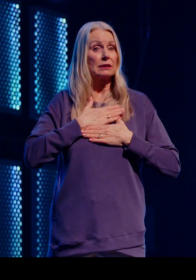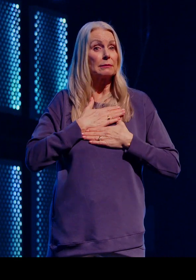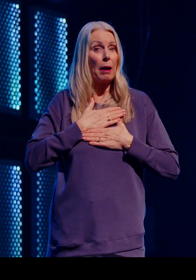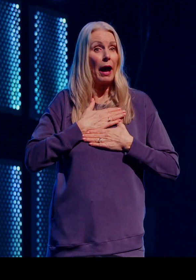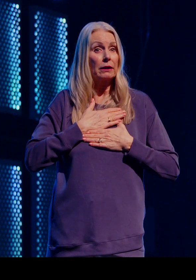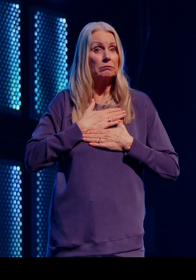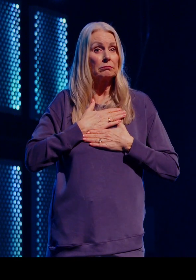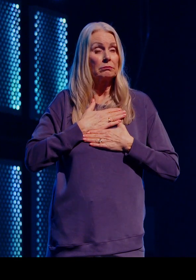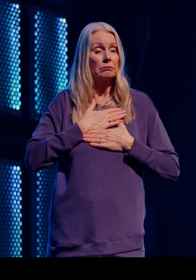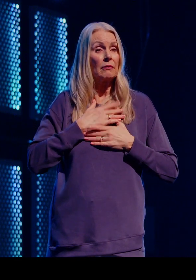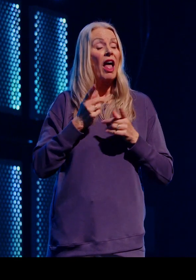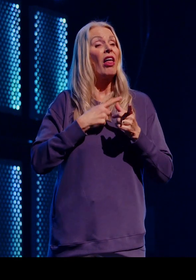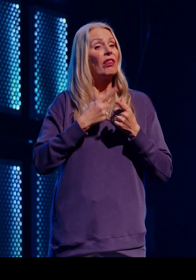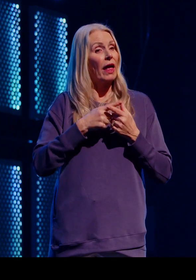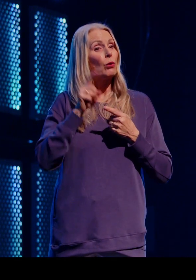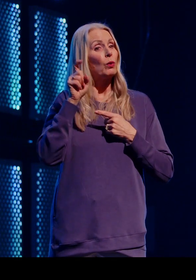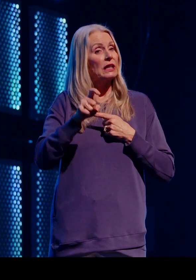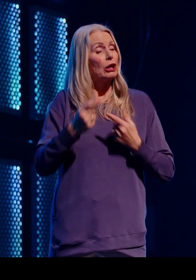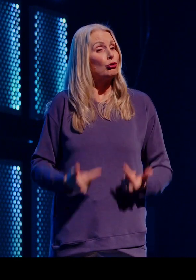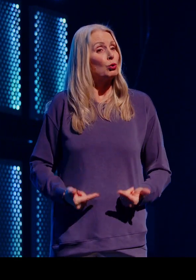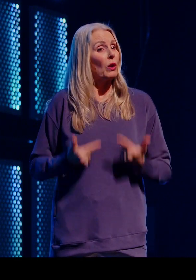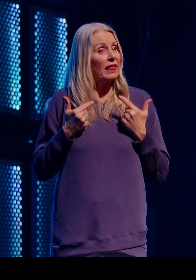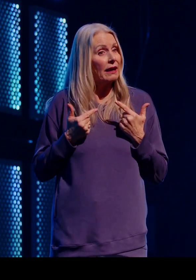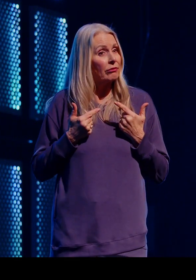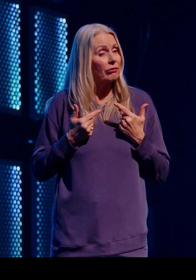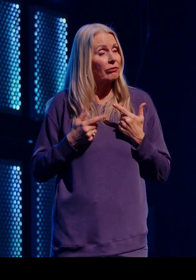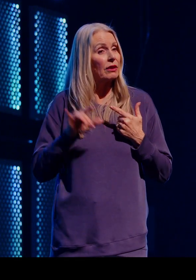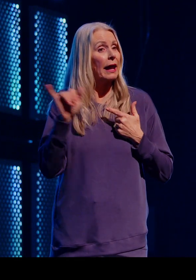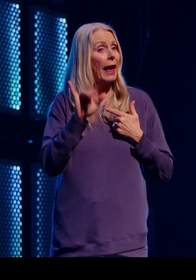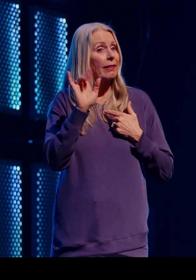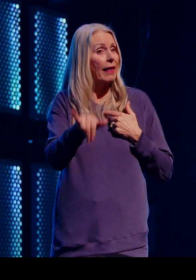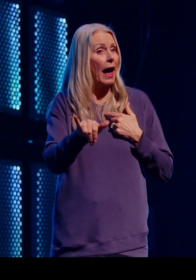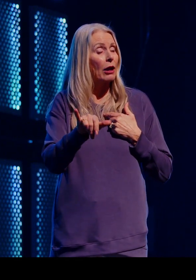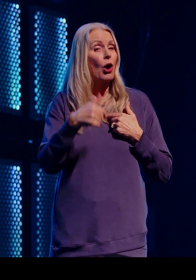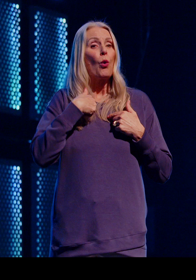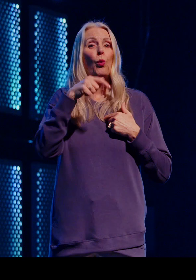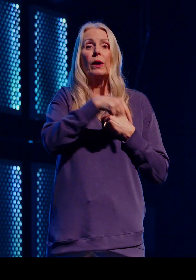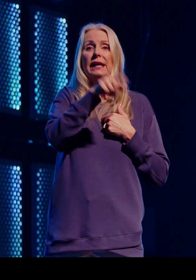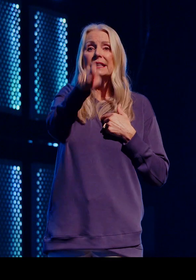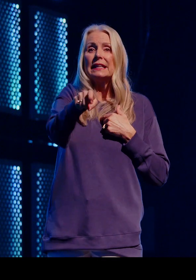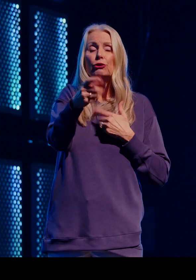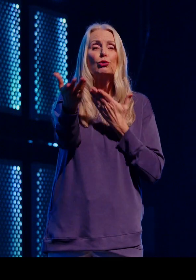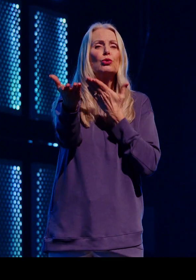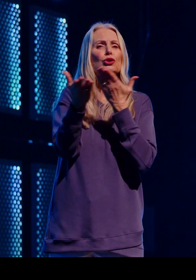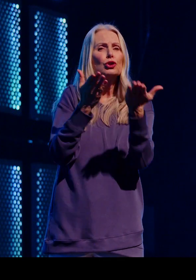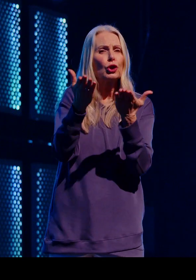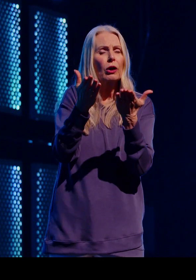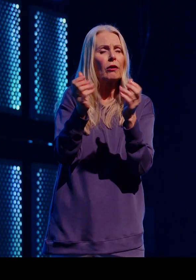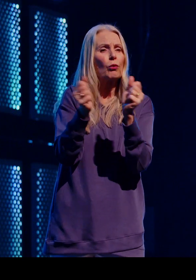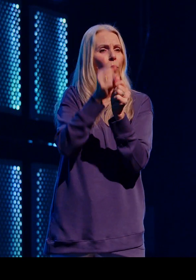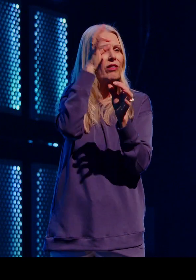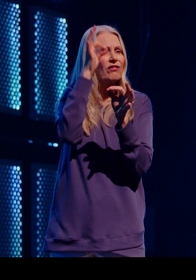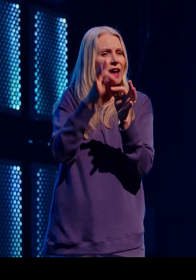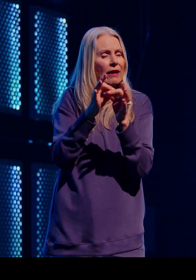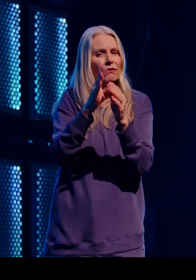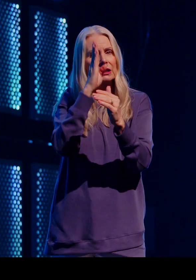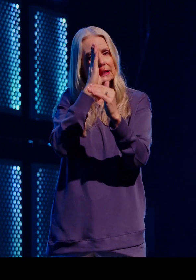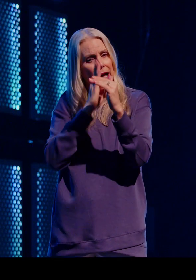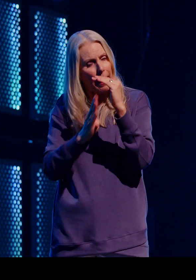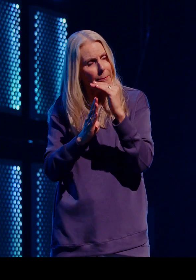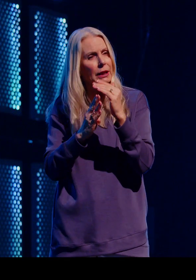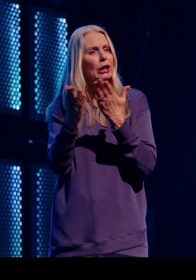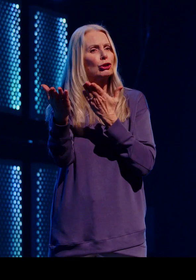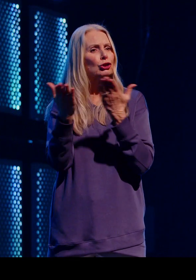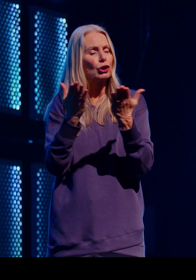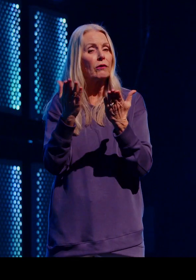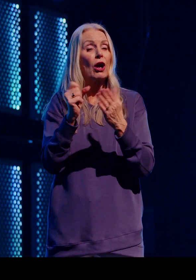live like it. Let's let him impact. Let's serve him with faithfulness and humility. And so let's look at these